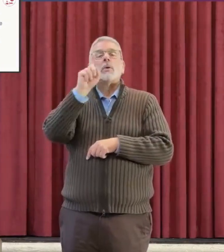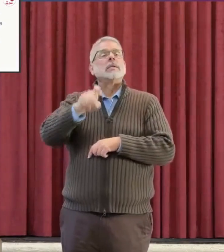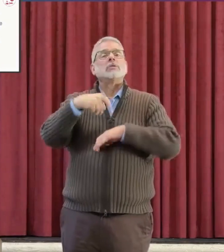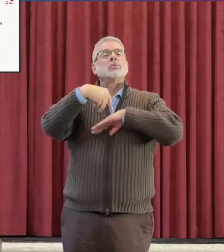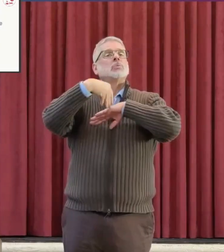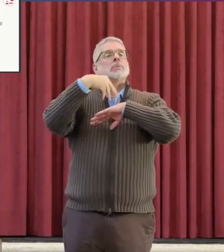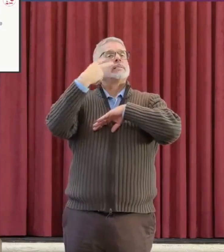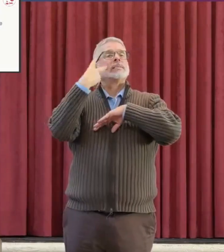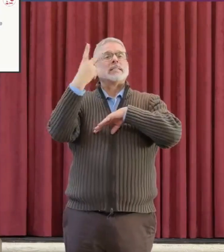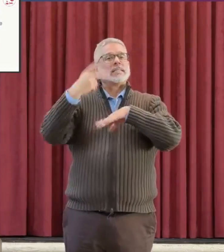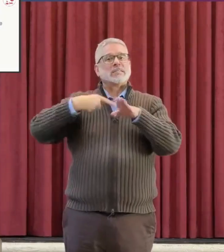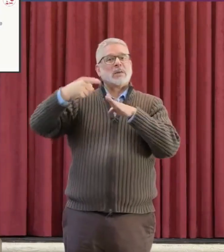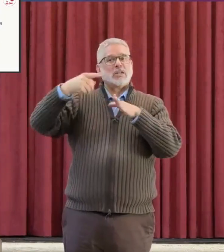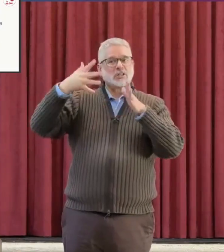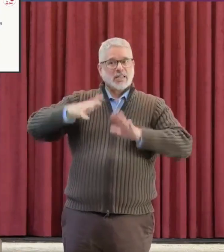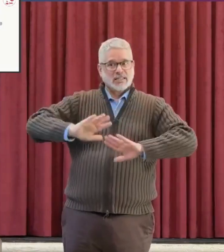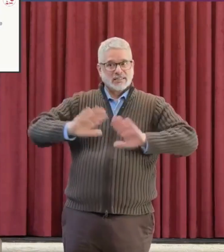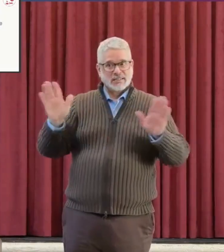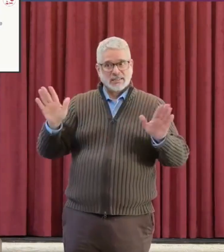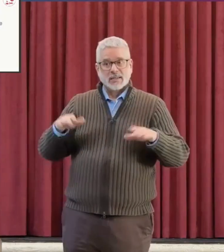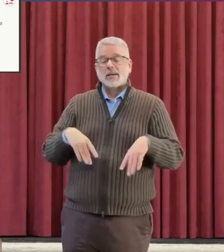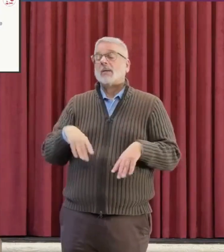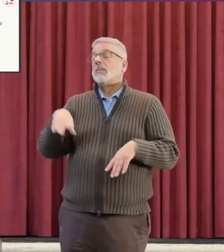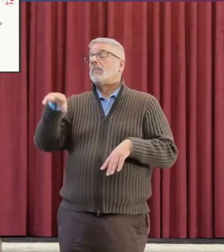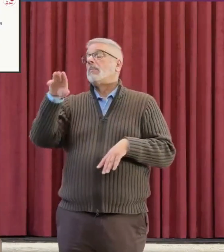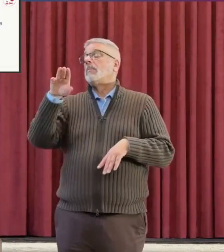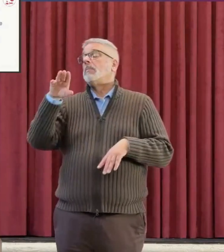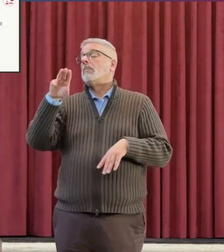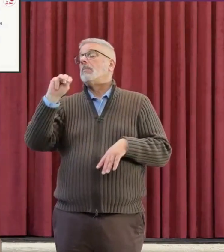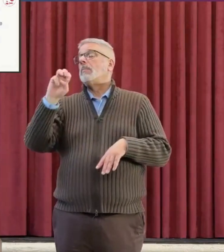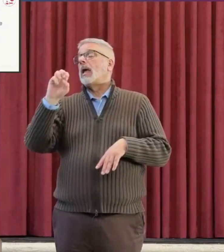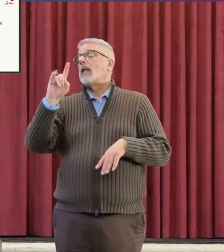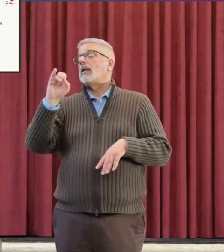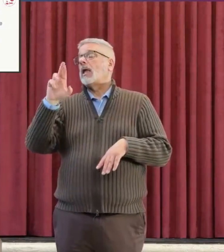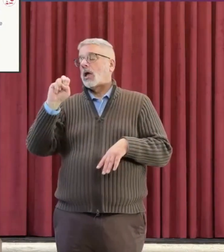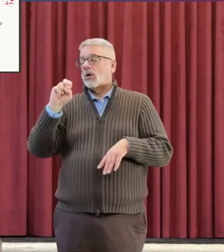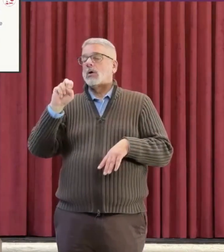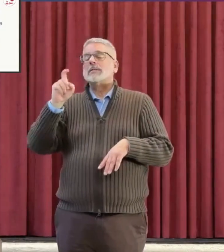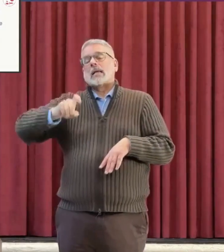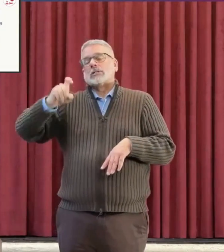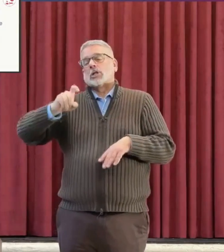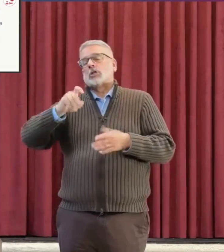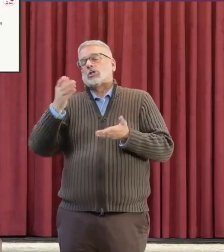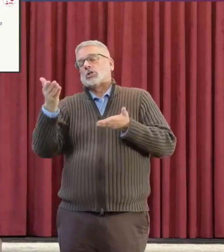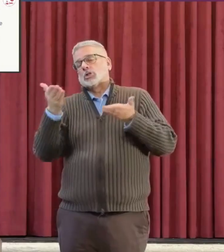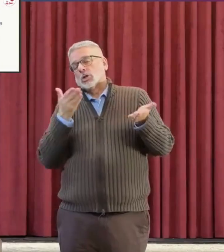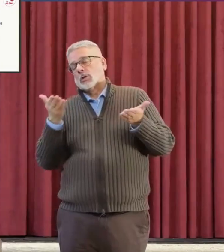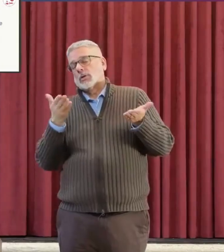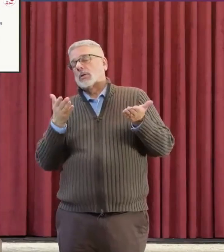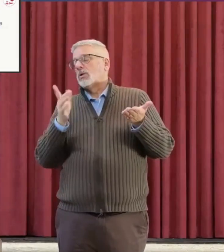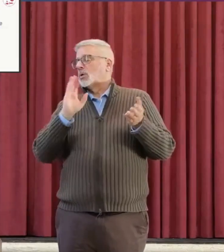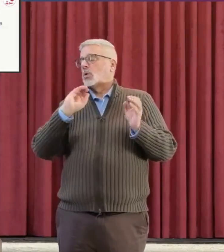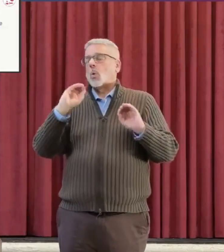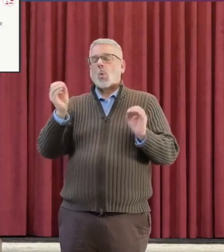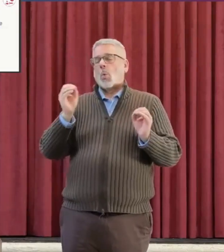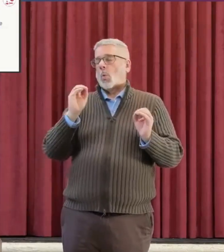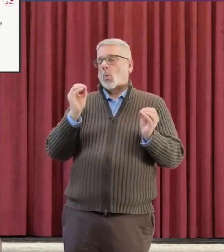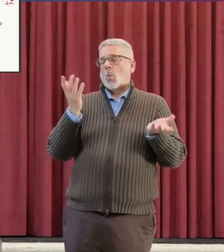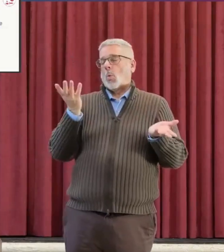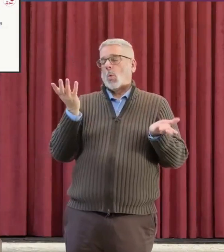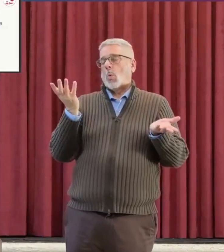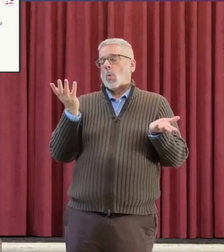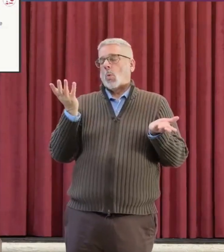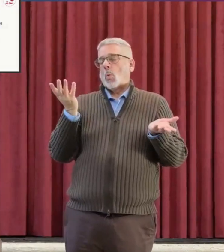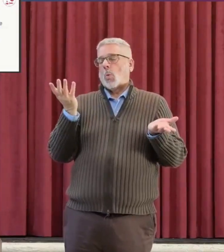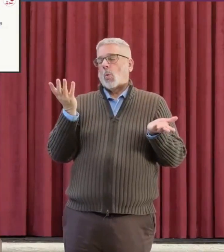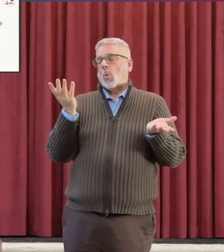see specialists. Medicare covers medically necessary services. There is no